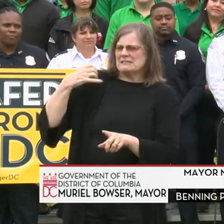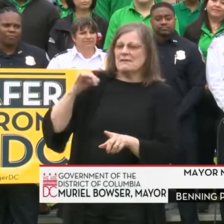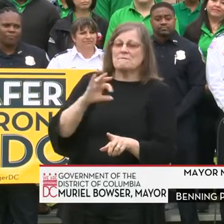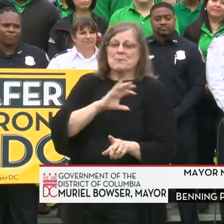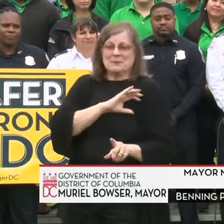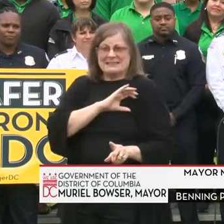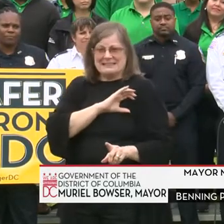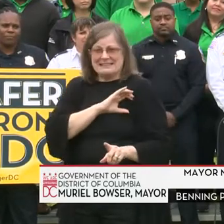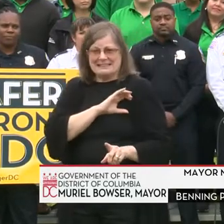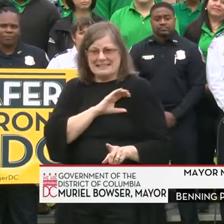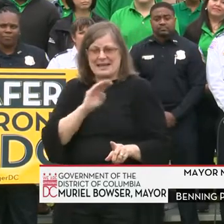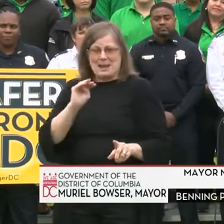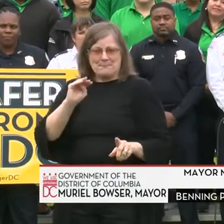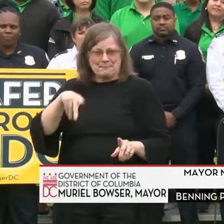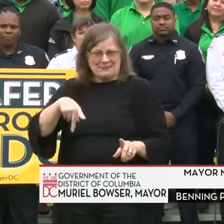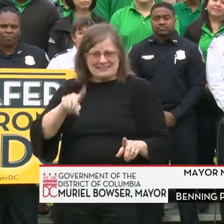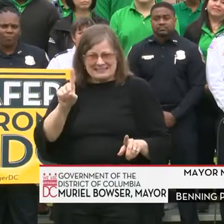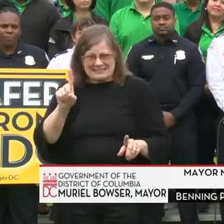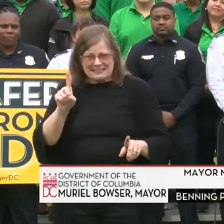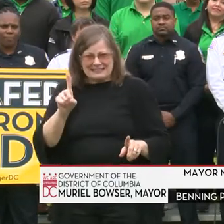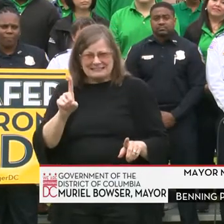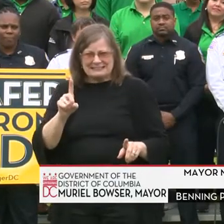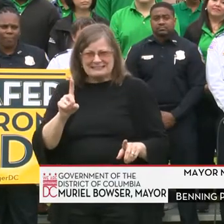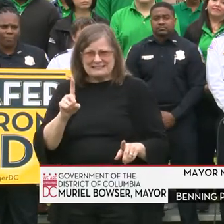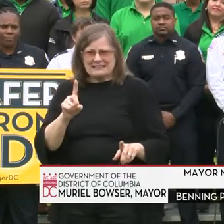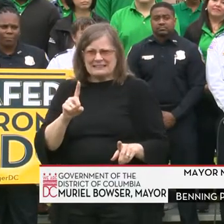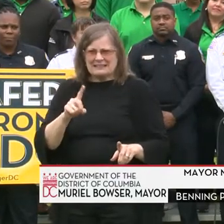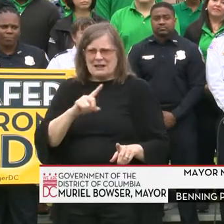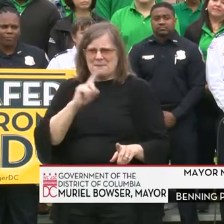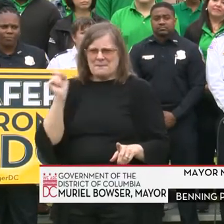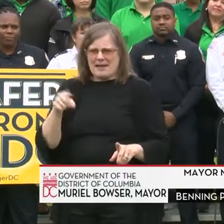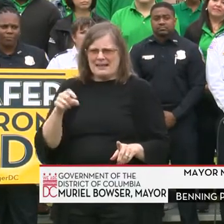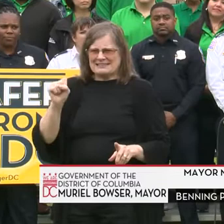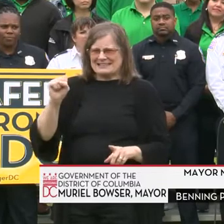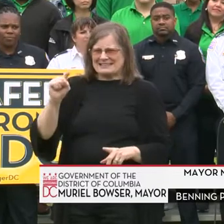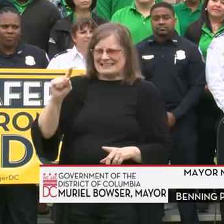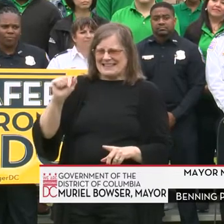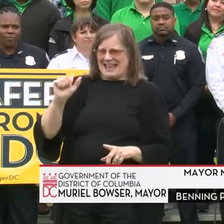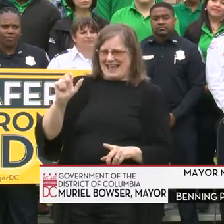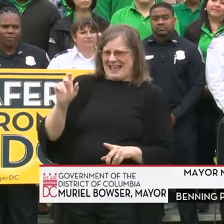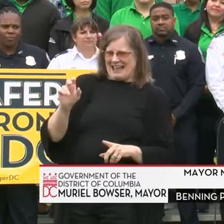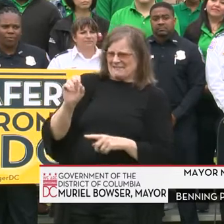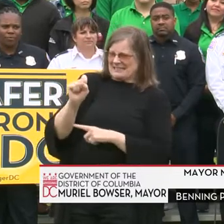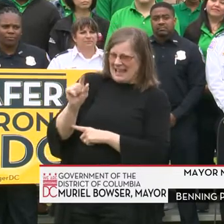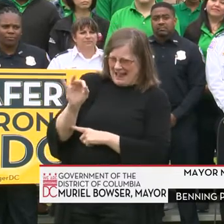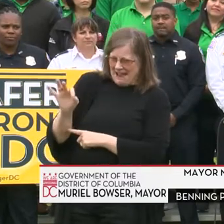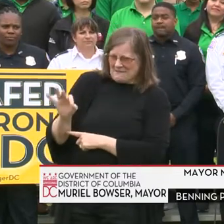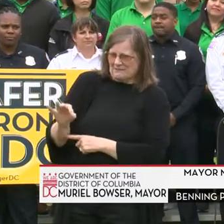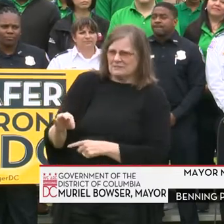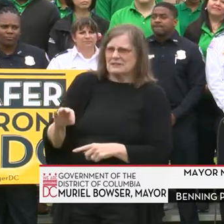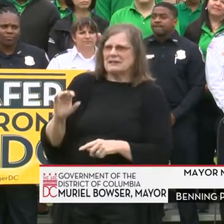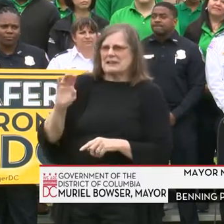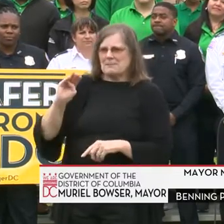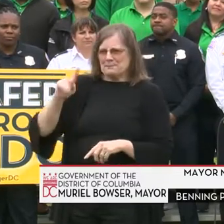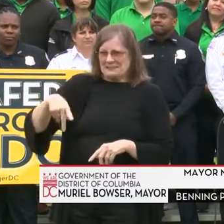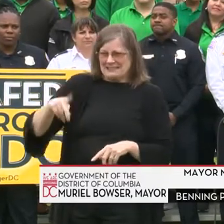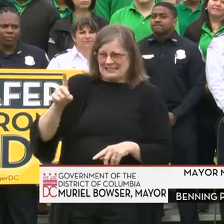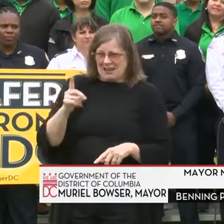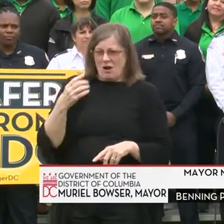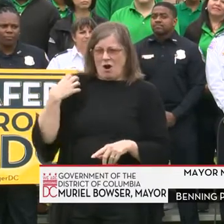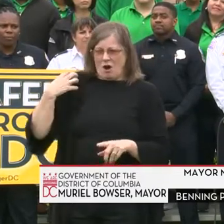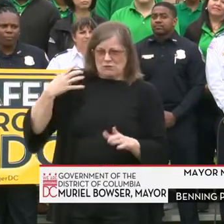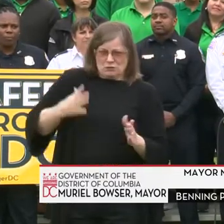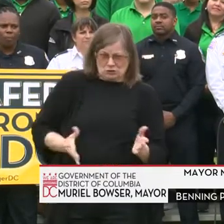MPD command staff, and MPD officers are with us today to talk